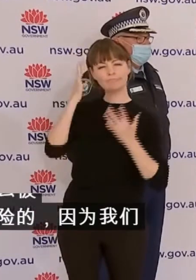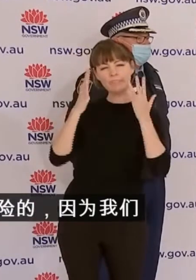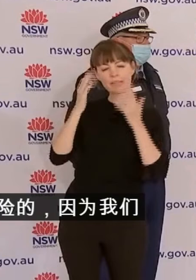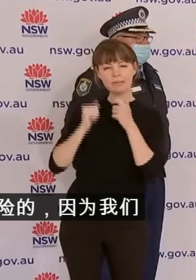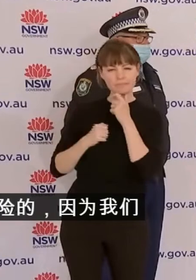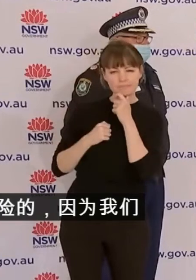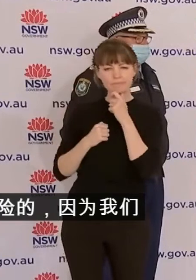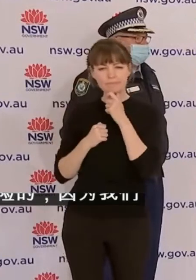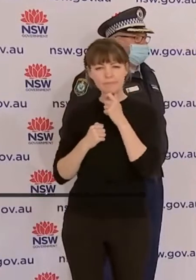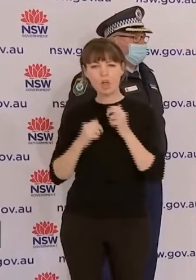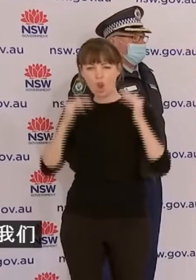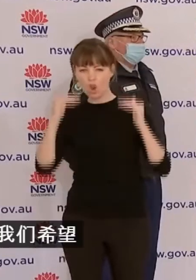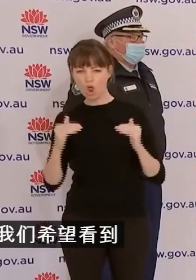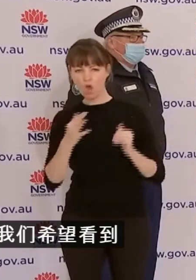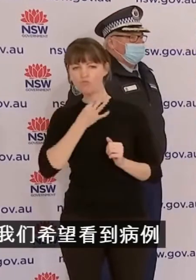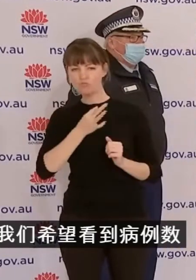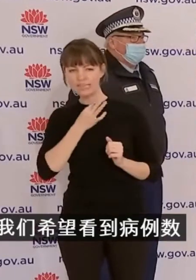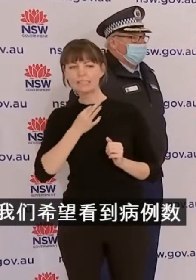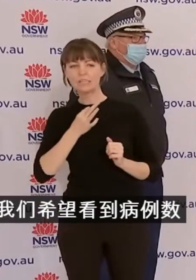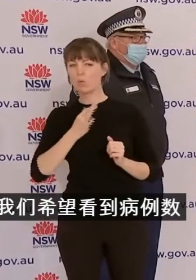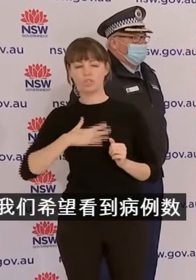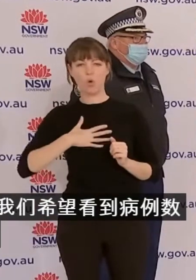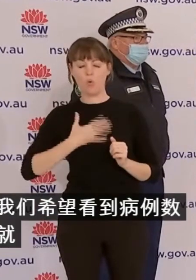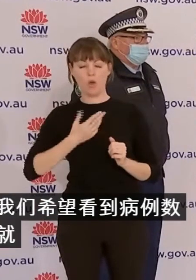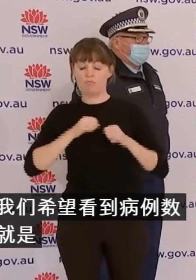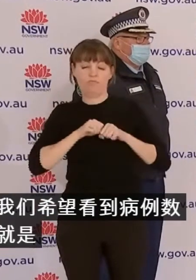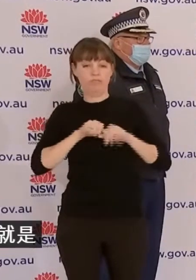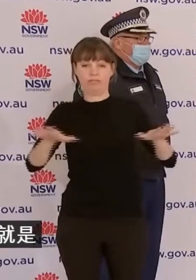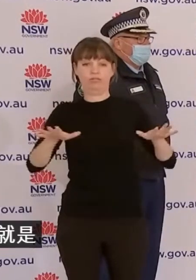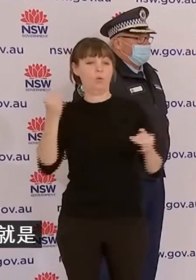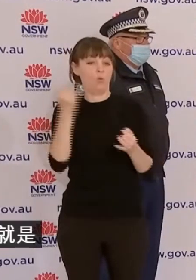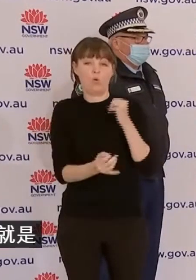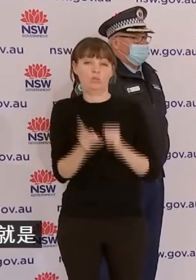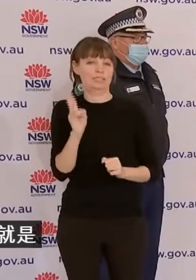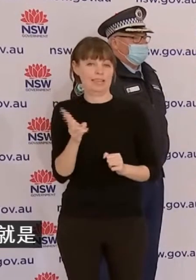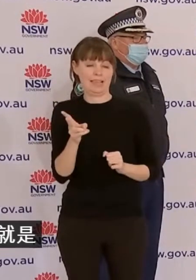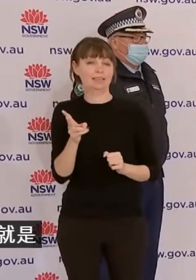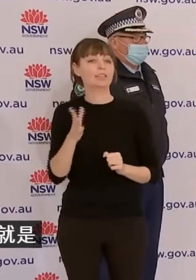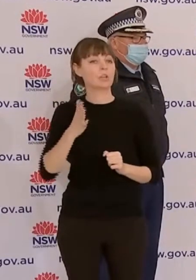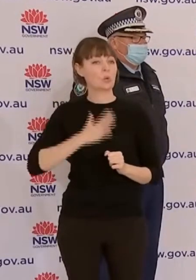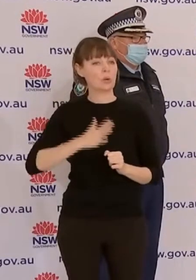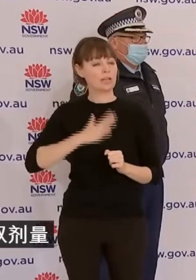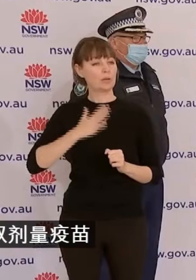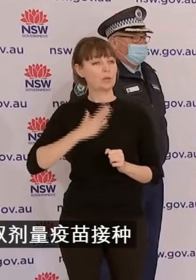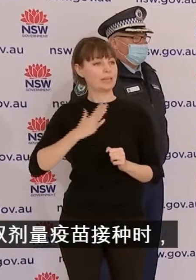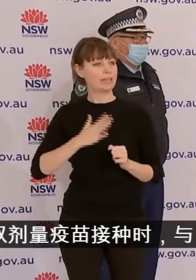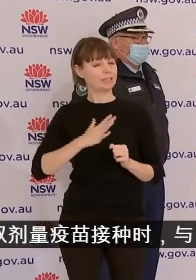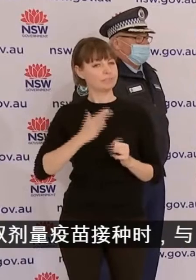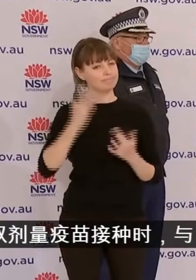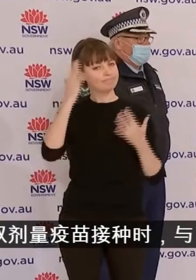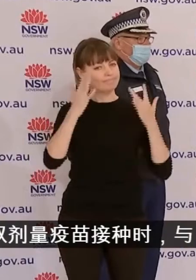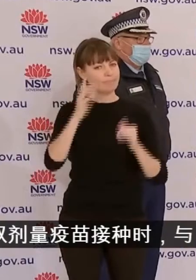because we certainly don't want to increase the spread. We want to see case numbers go down. But that's a very different proposition to what life looks like at 70%.